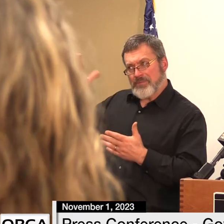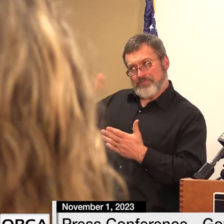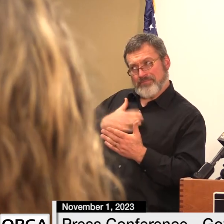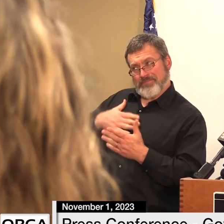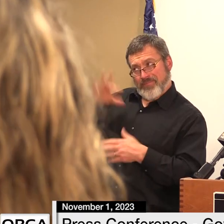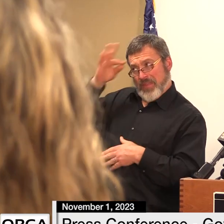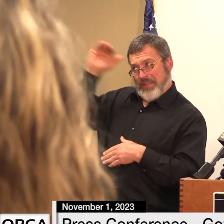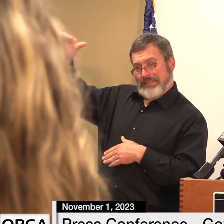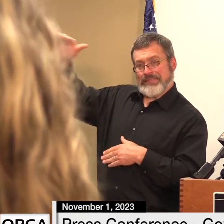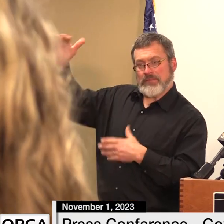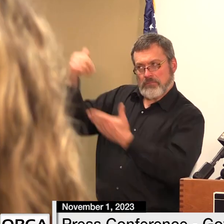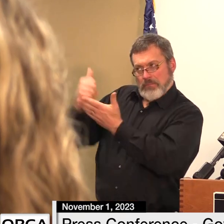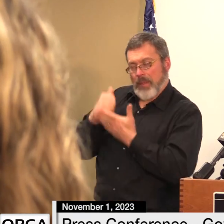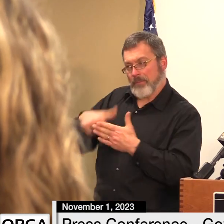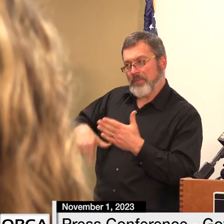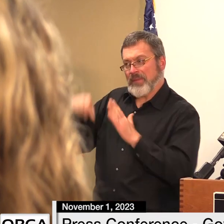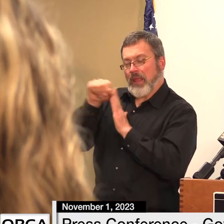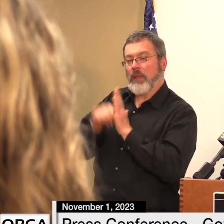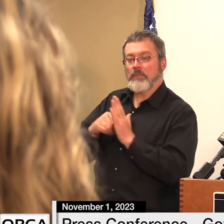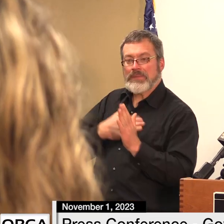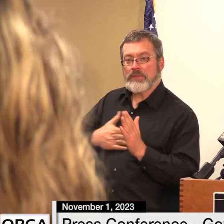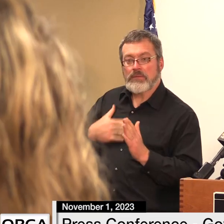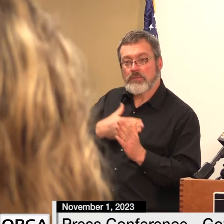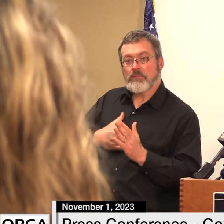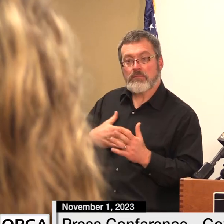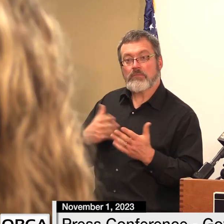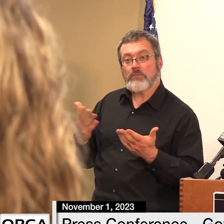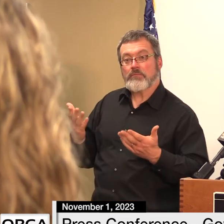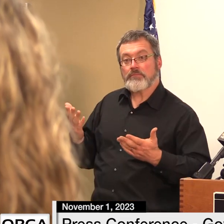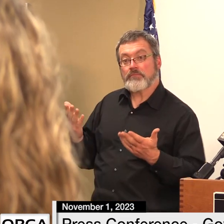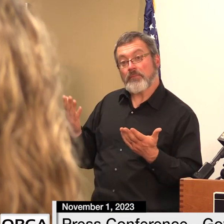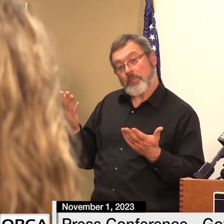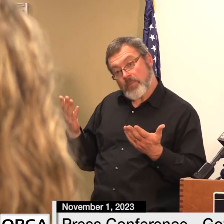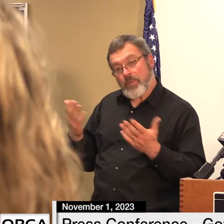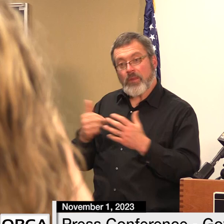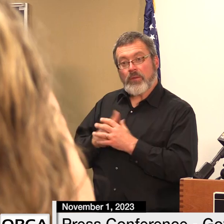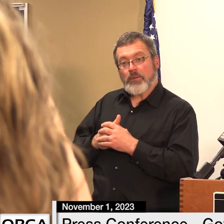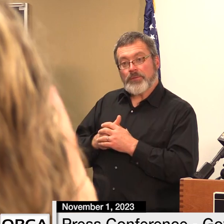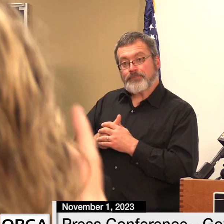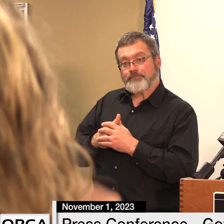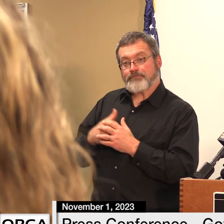So that's been done, but I haven't heard it, you know,